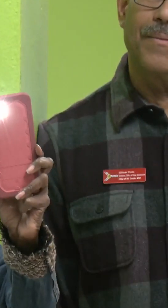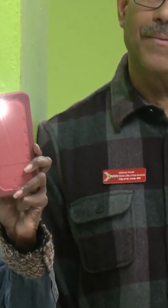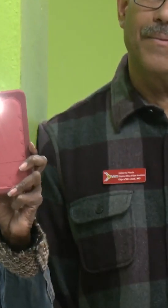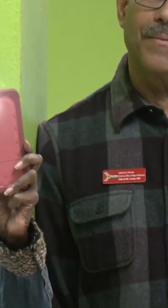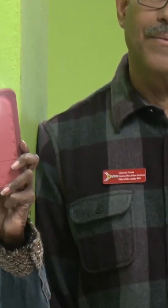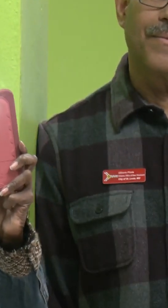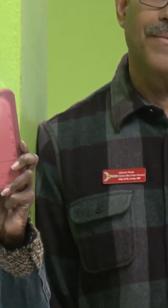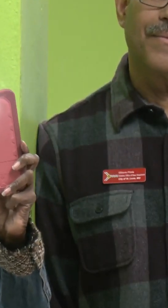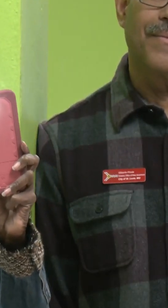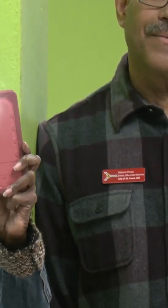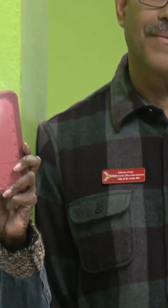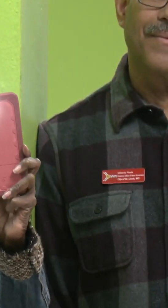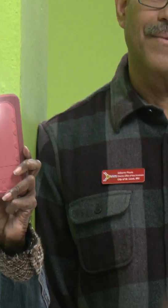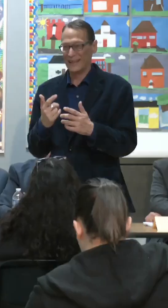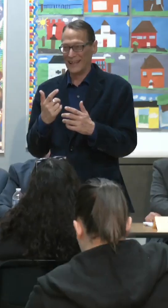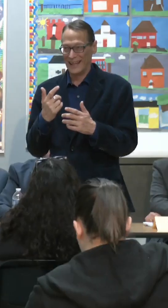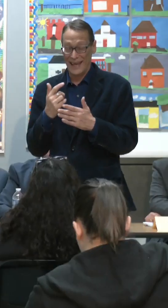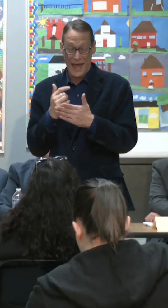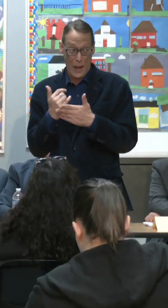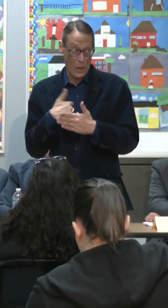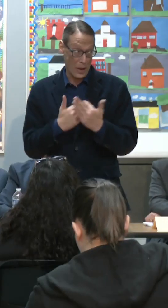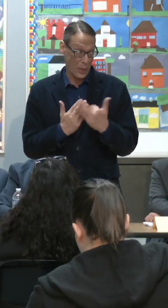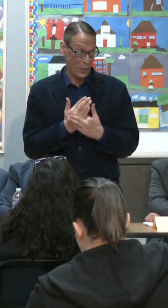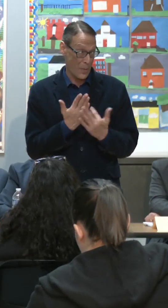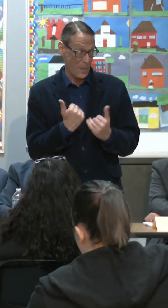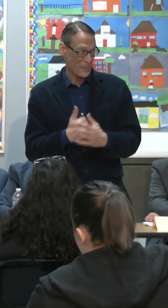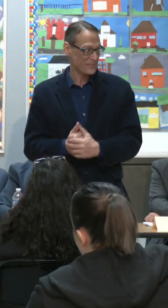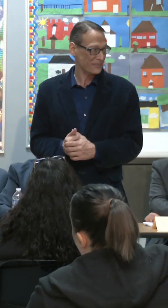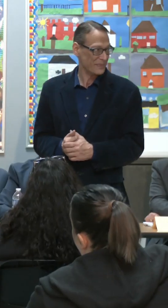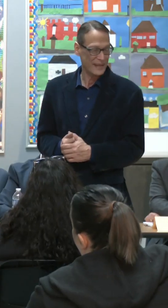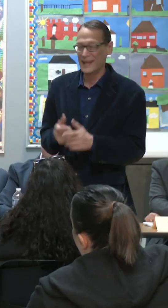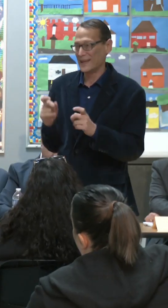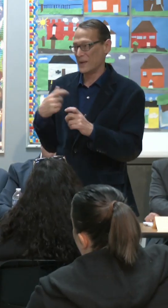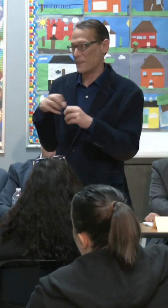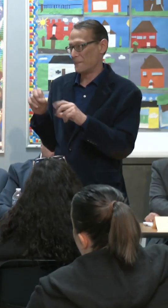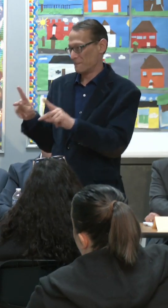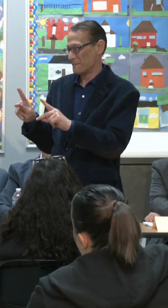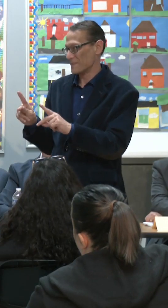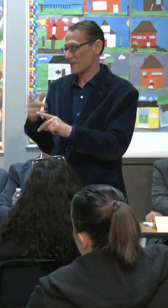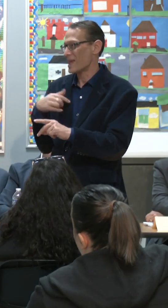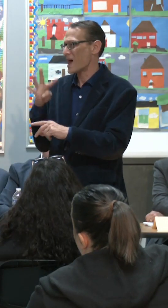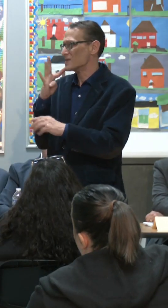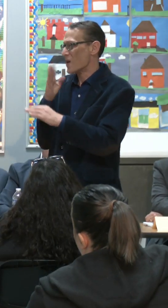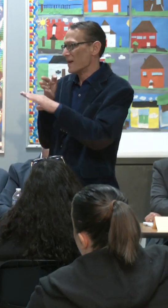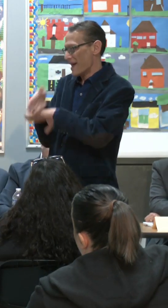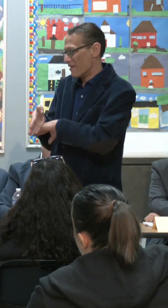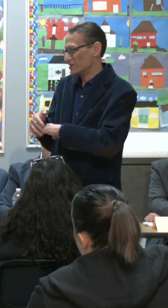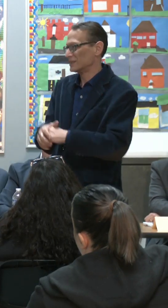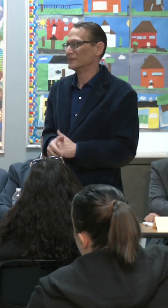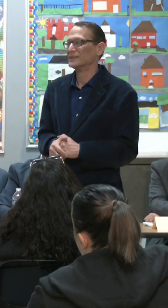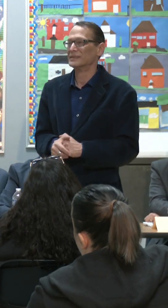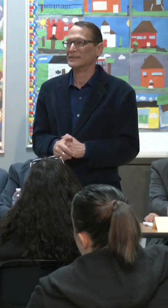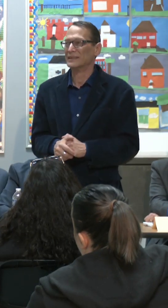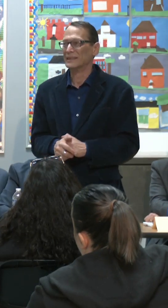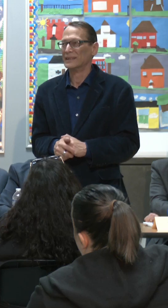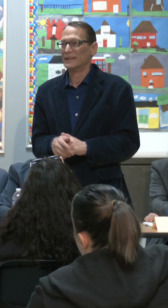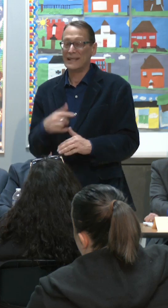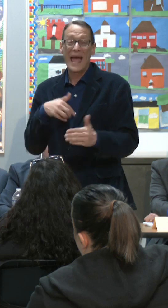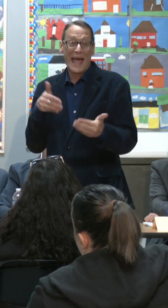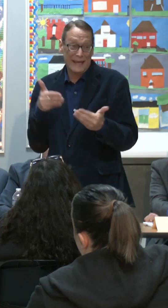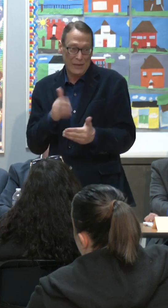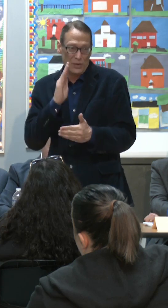me the 1300 block of Bayard. And my order was, keep the law off of my block. I got